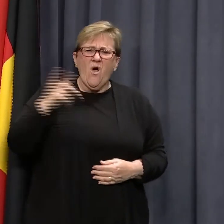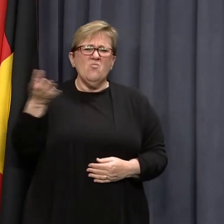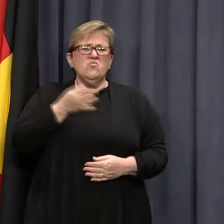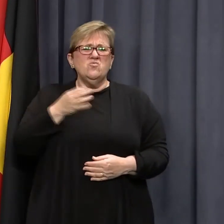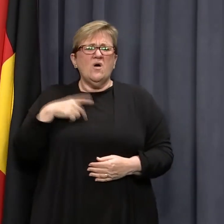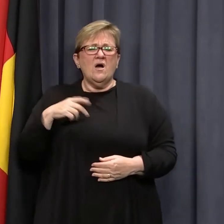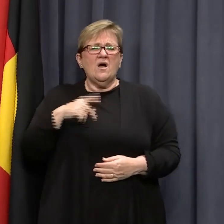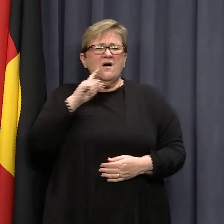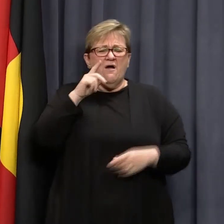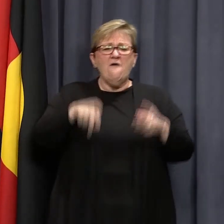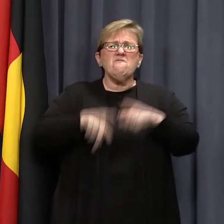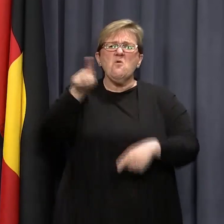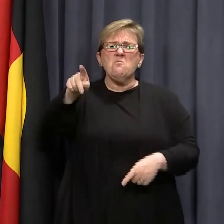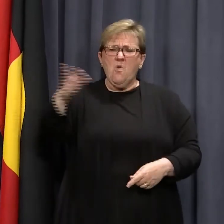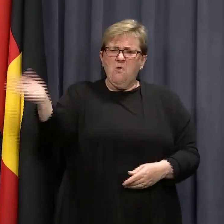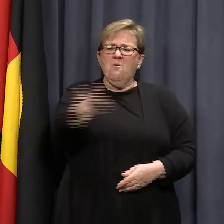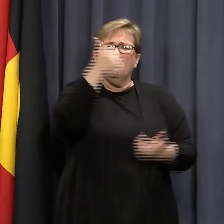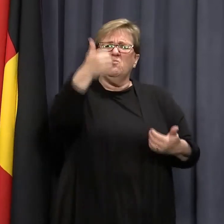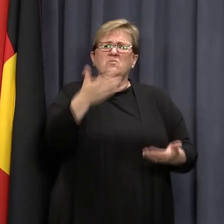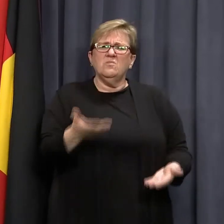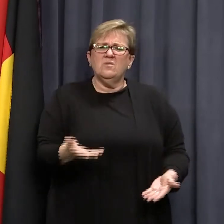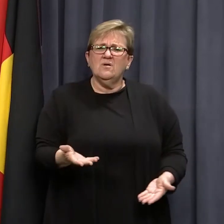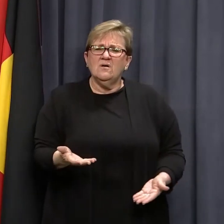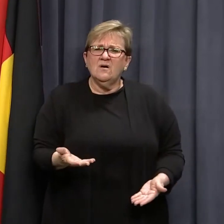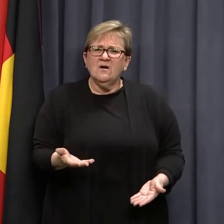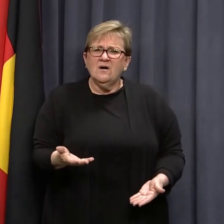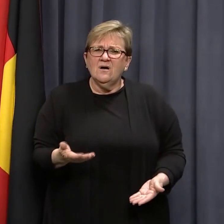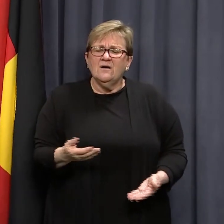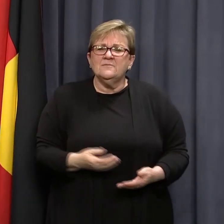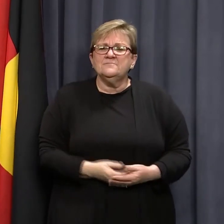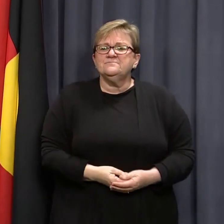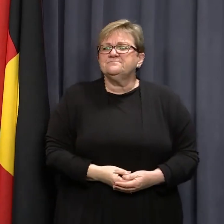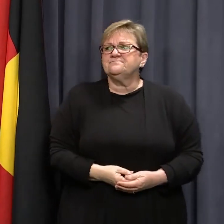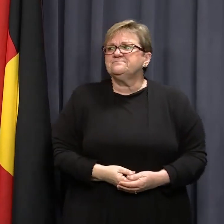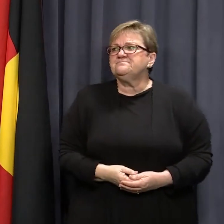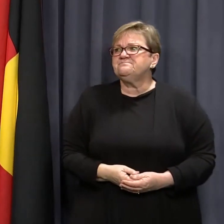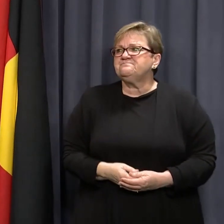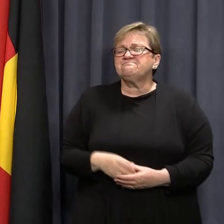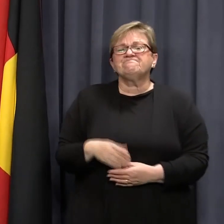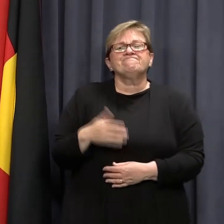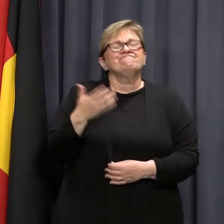a football player can? So